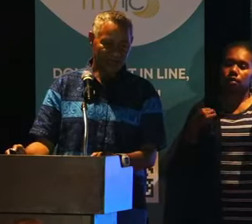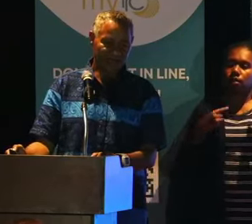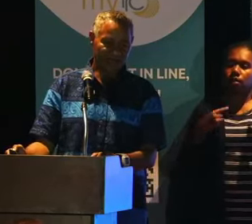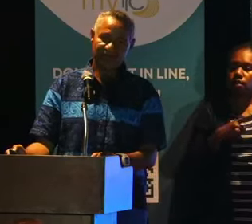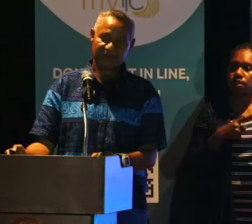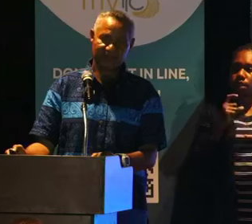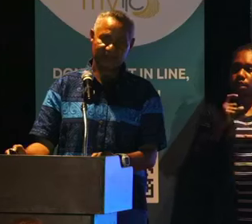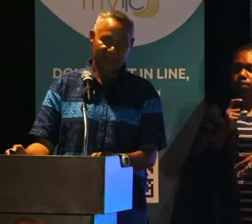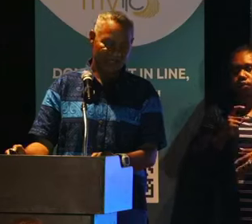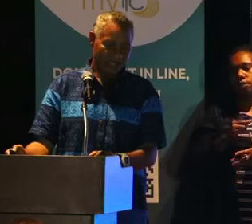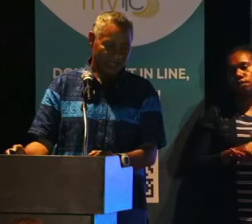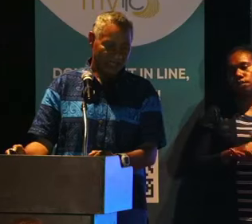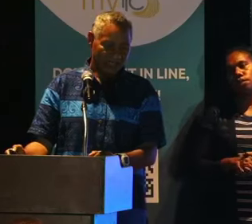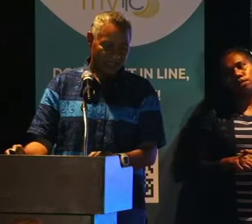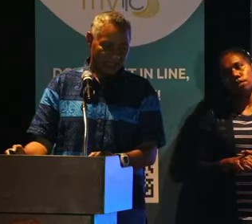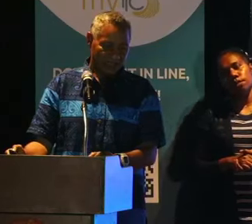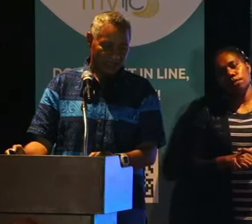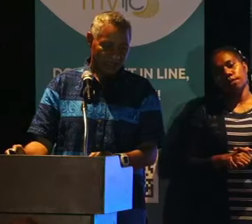However,